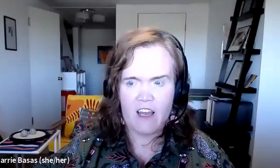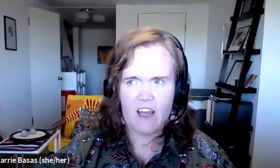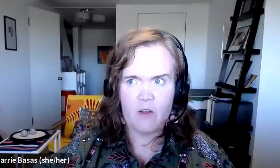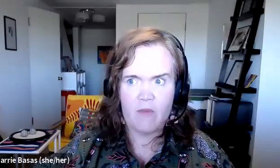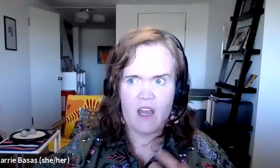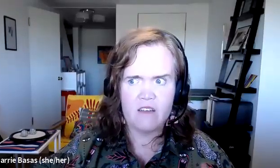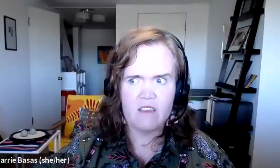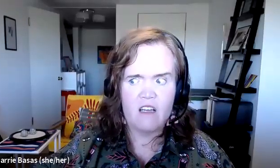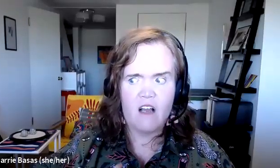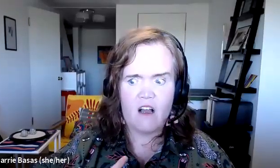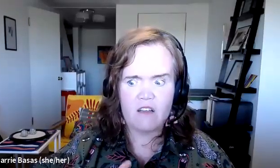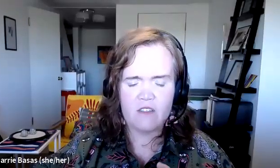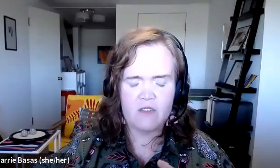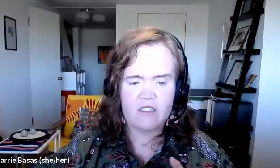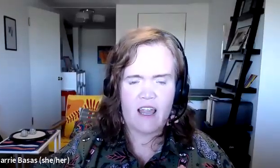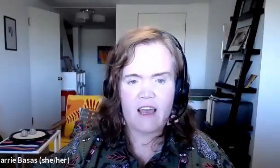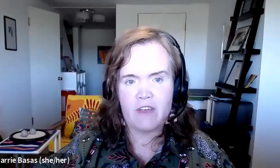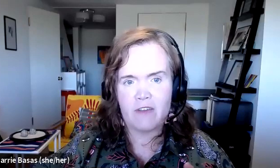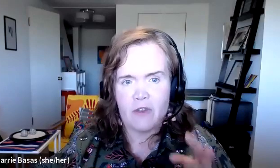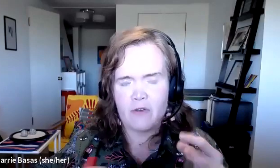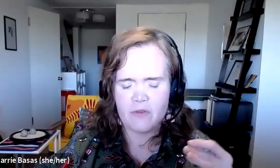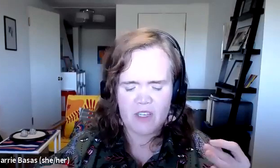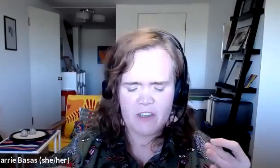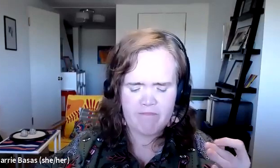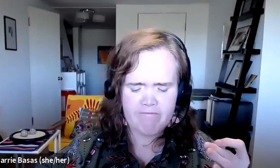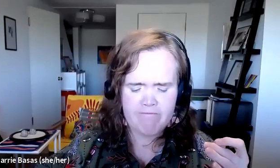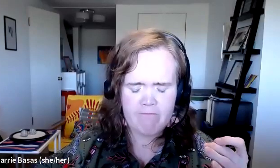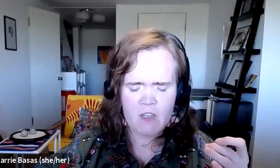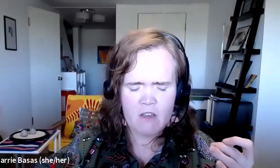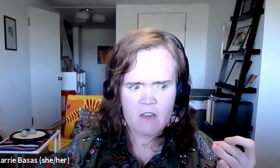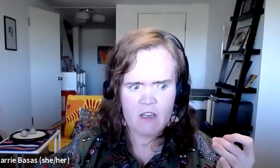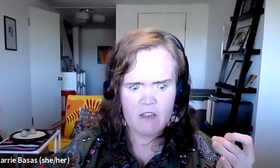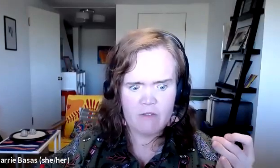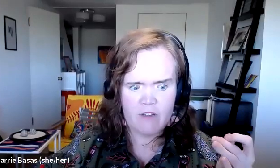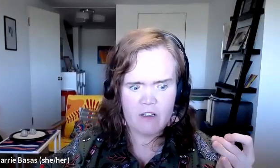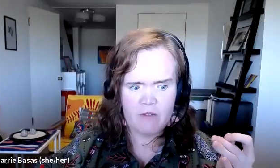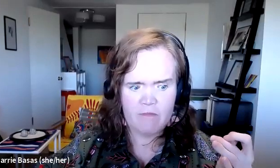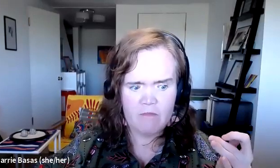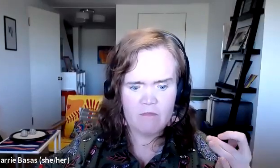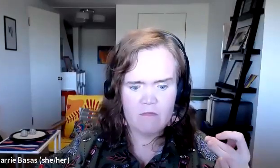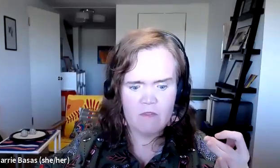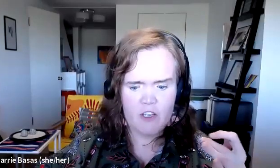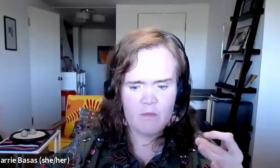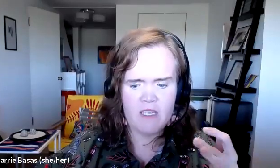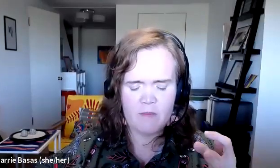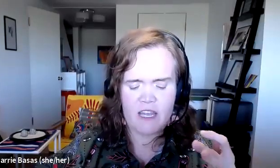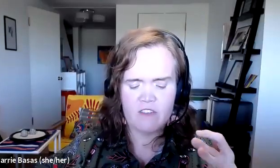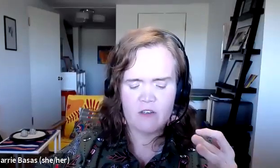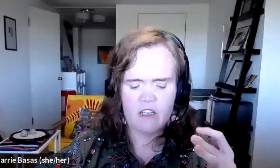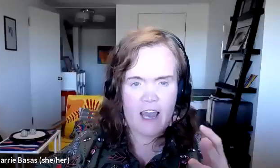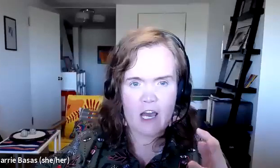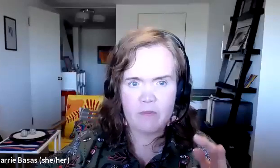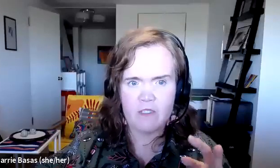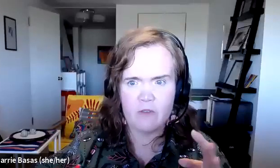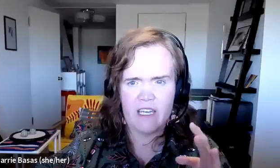grade, and also just having those kind of the mismatch